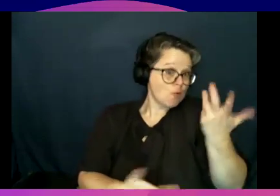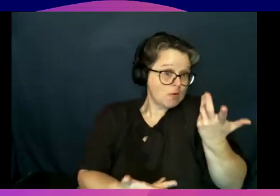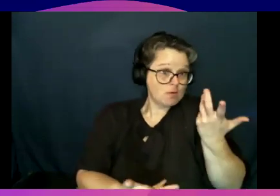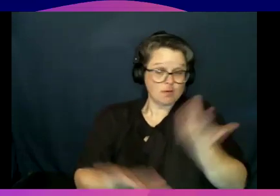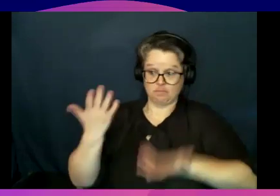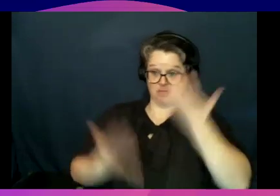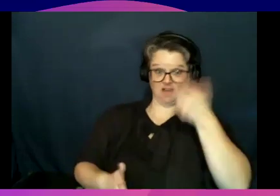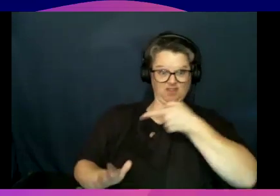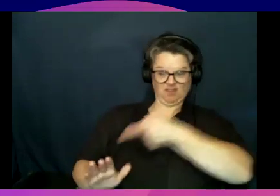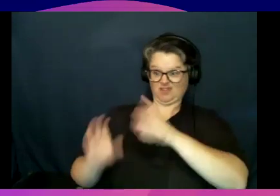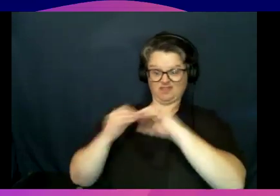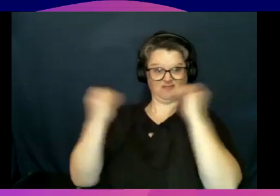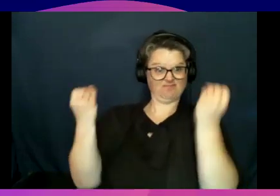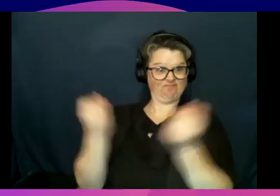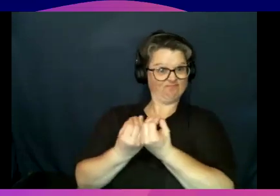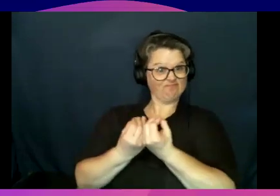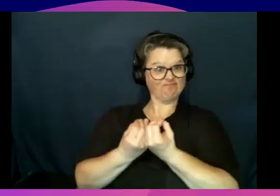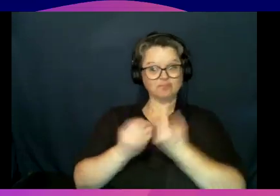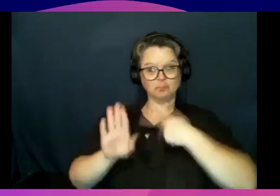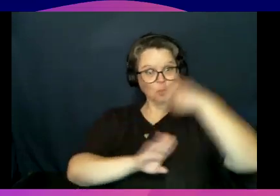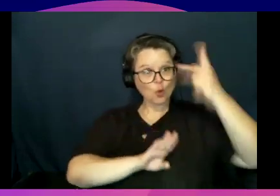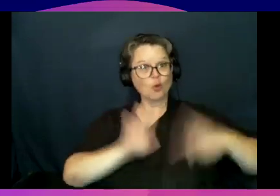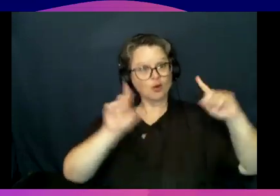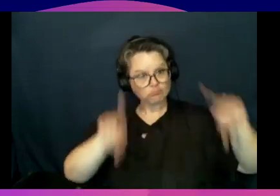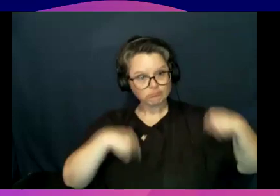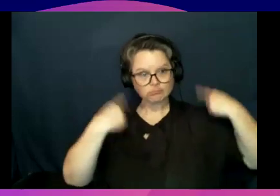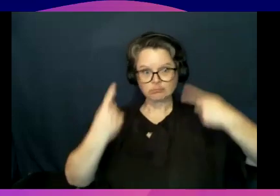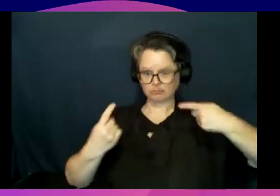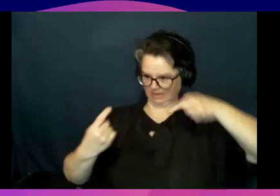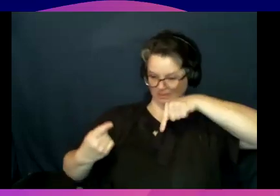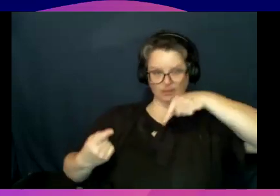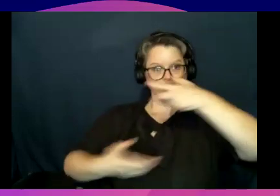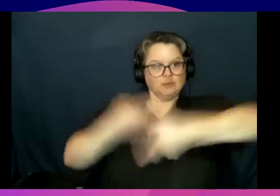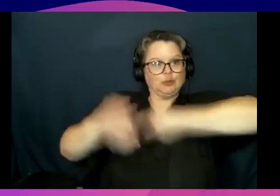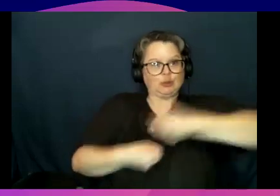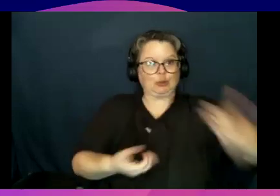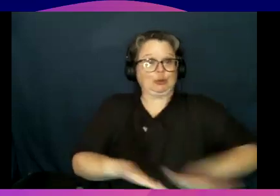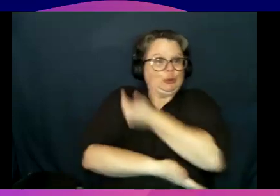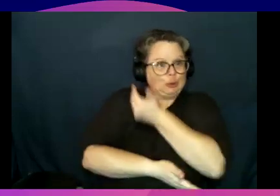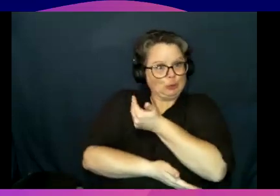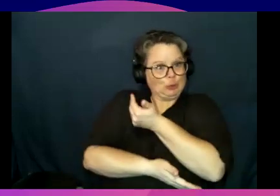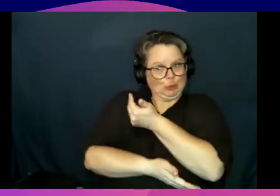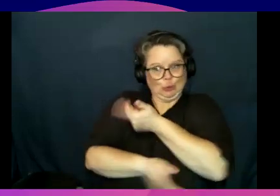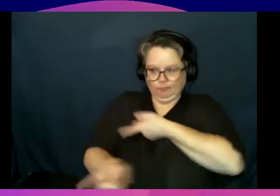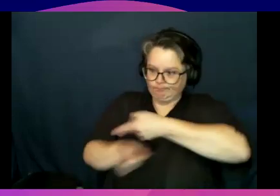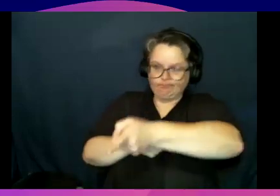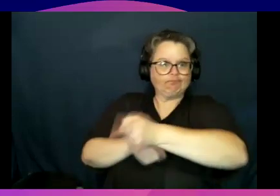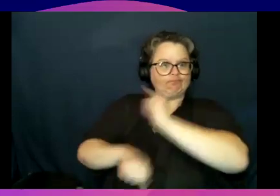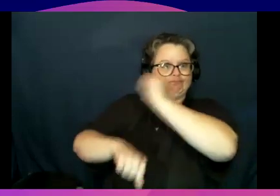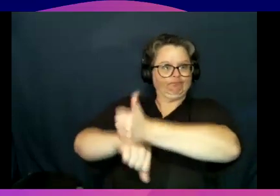particular client, this particular situation, this particular case, and it worked really well. I think we need